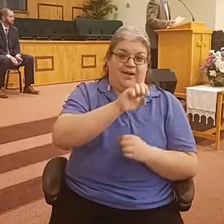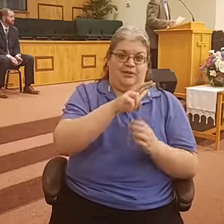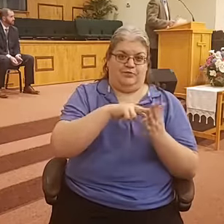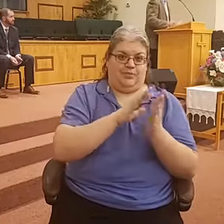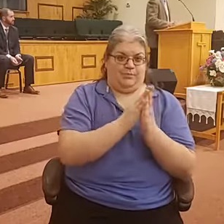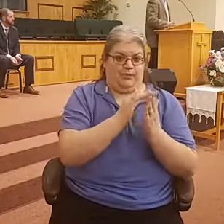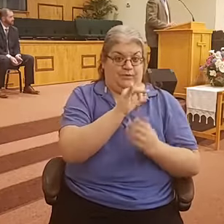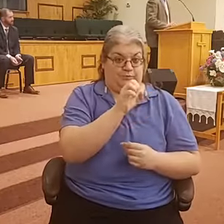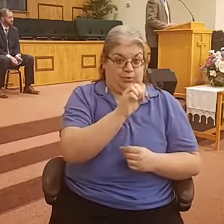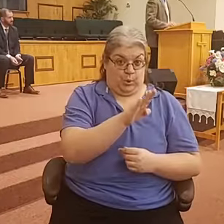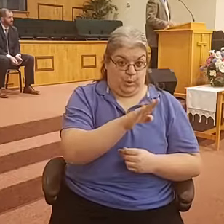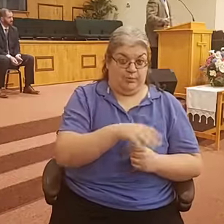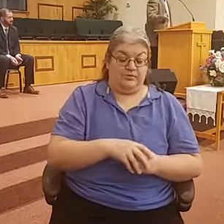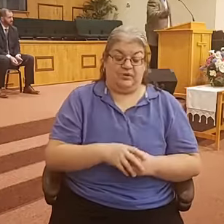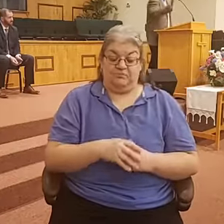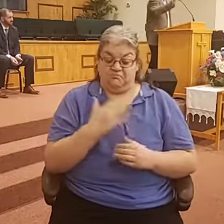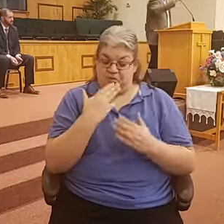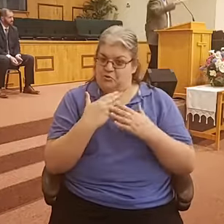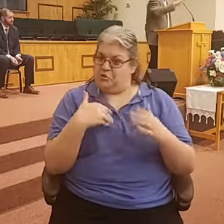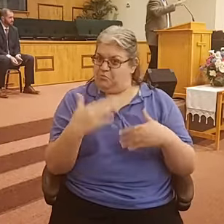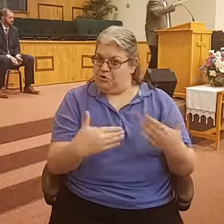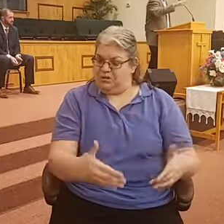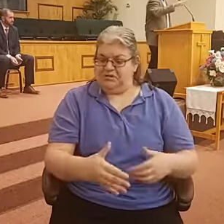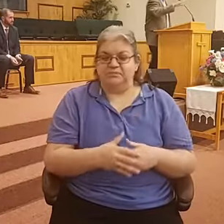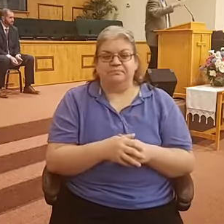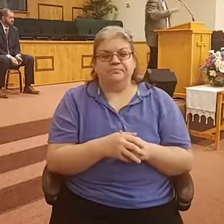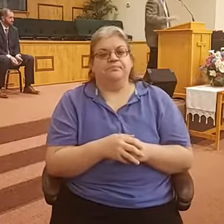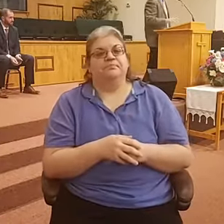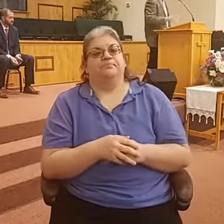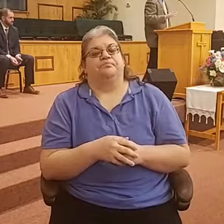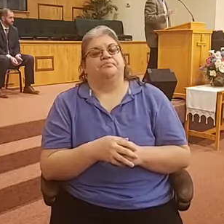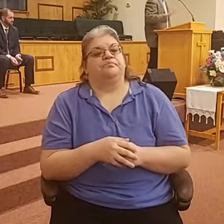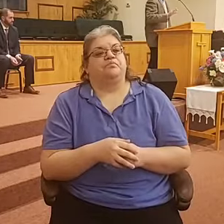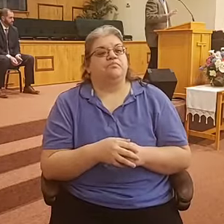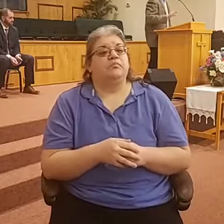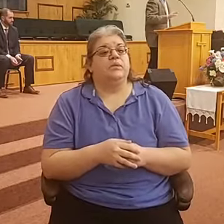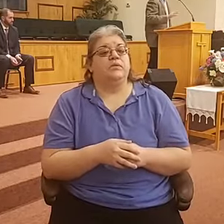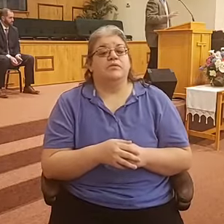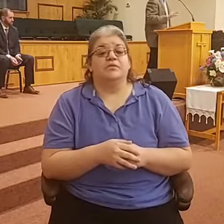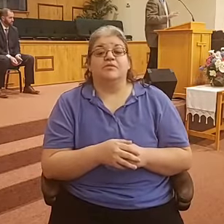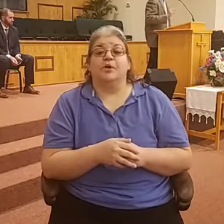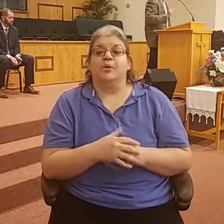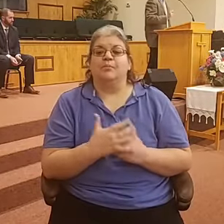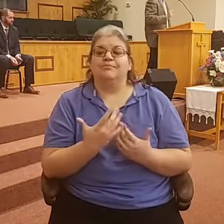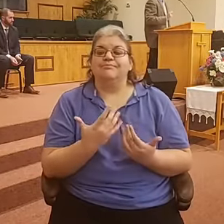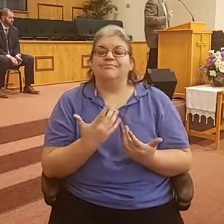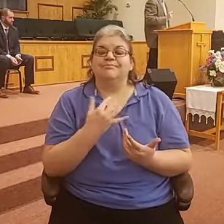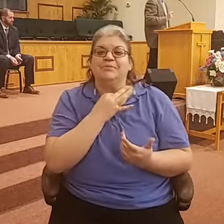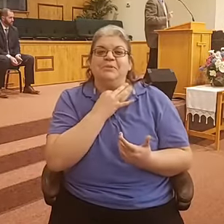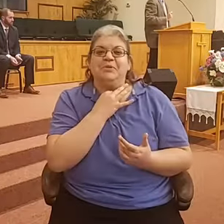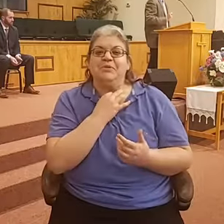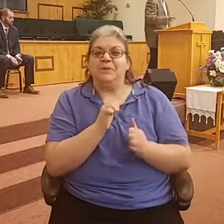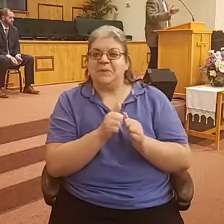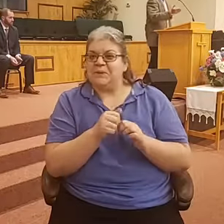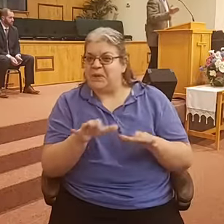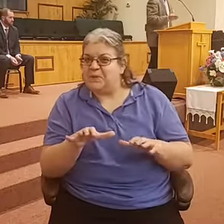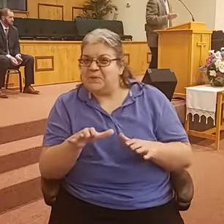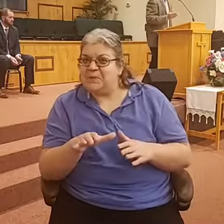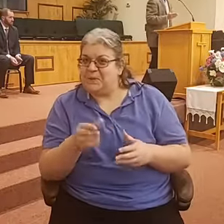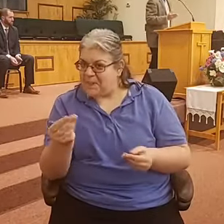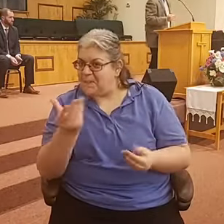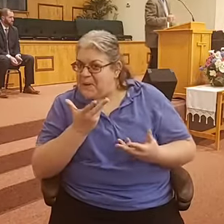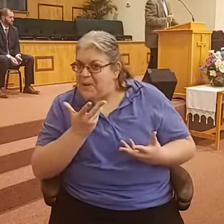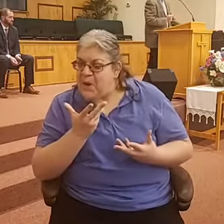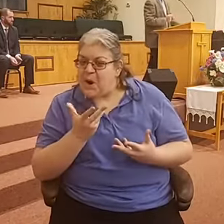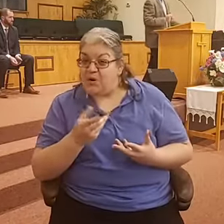progress as well. And I'd love to hear from other church family where you're at in your Bible reading, how you're doing, okay? And if you have